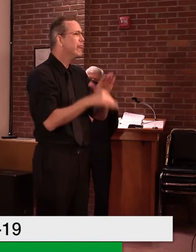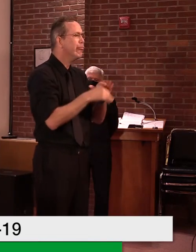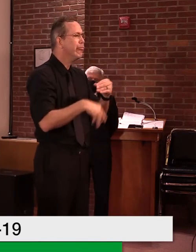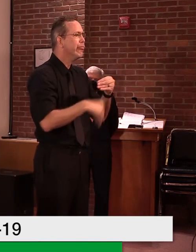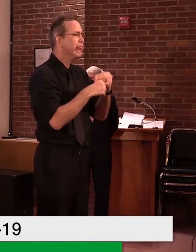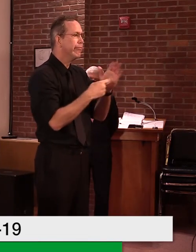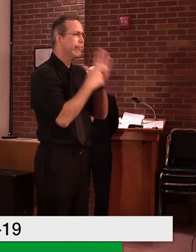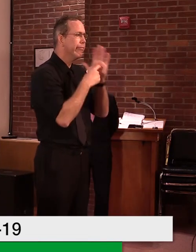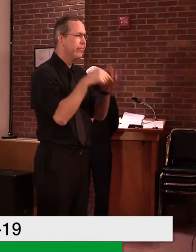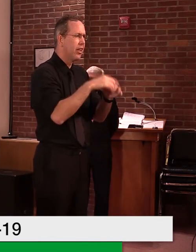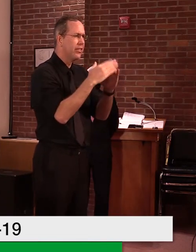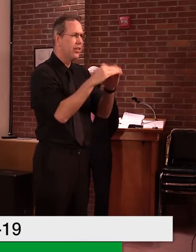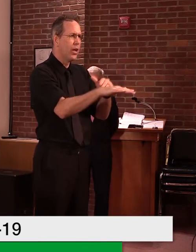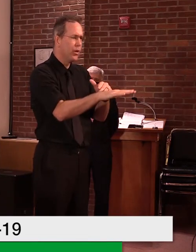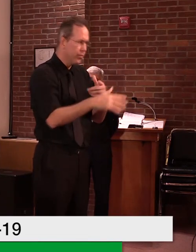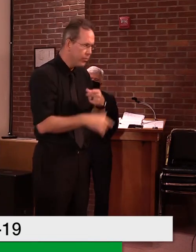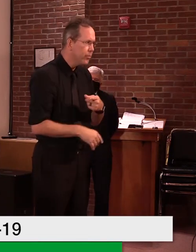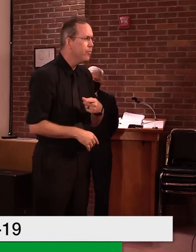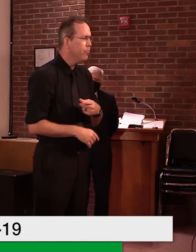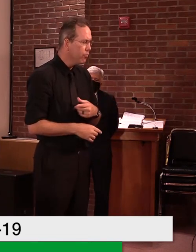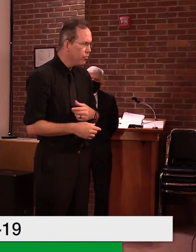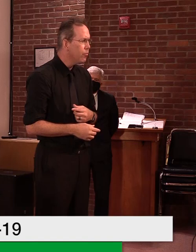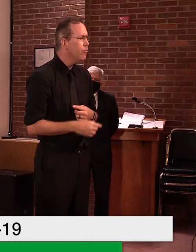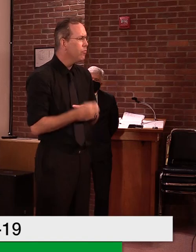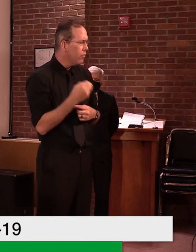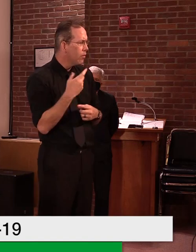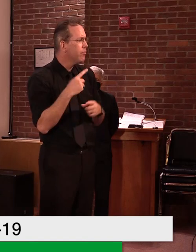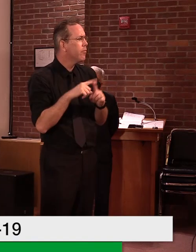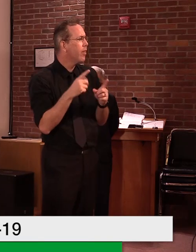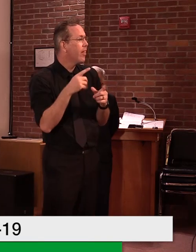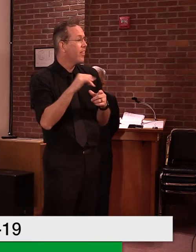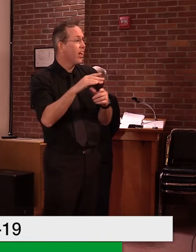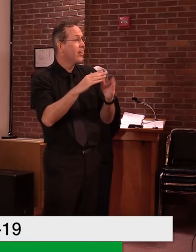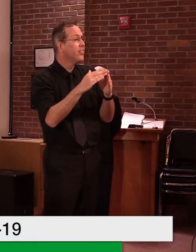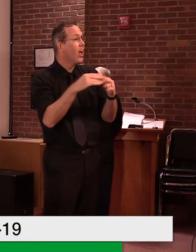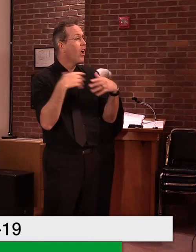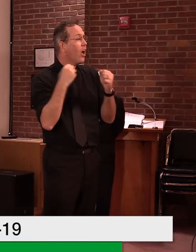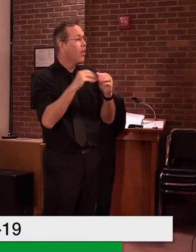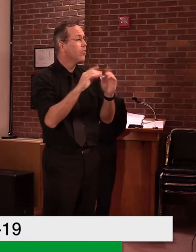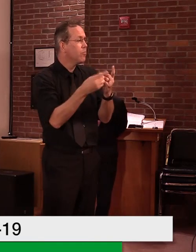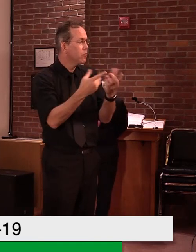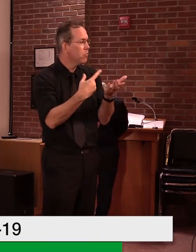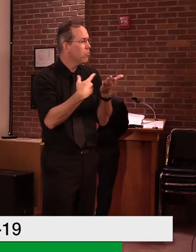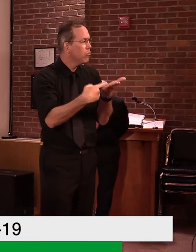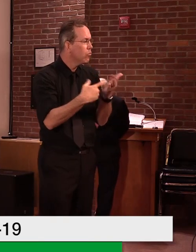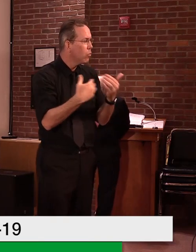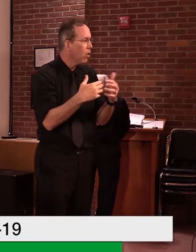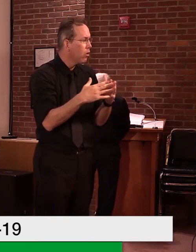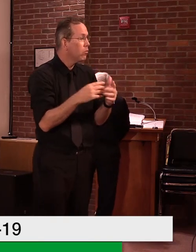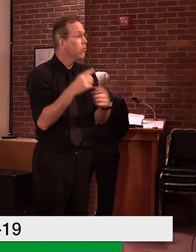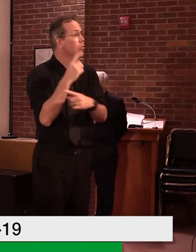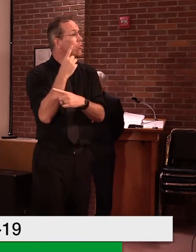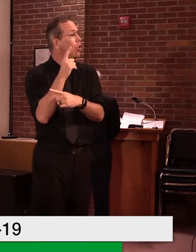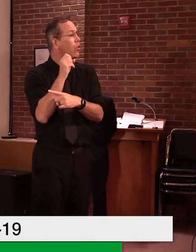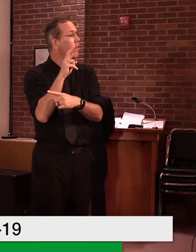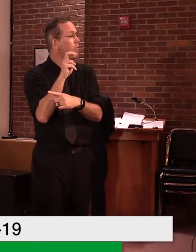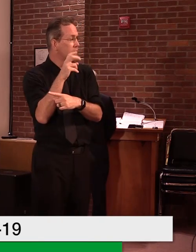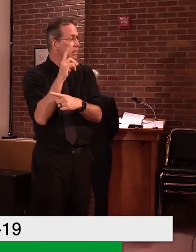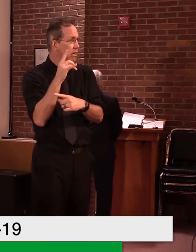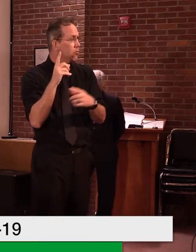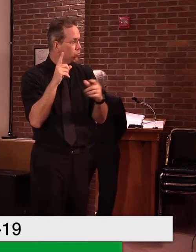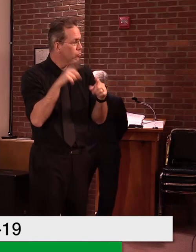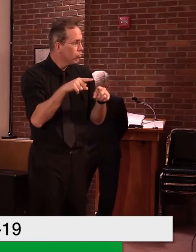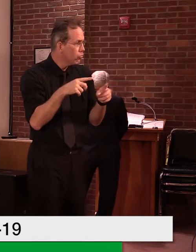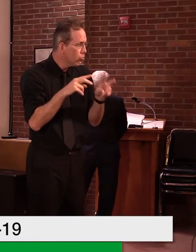pointed out that he is appointed by Dr. Levine and his authority flows from Dr. Levine versus the select board. And I'm wondering, for